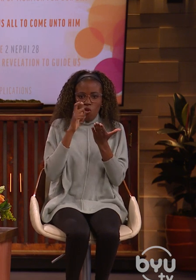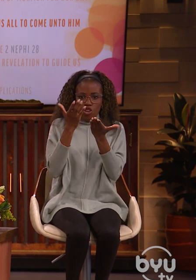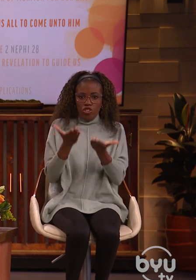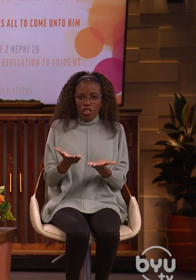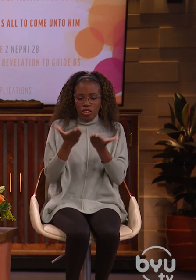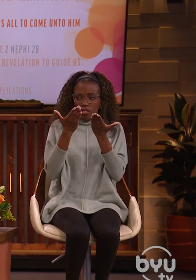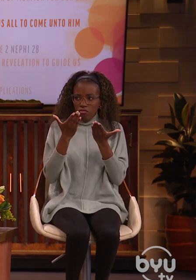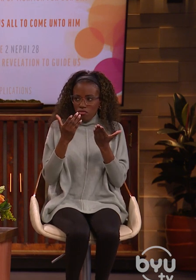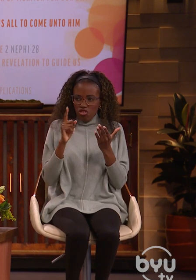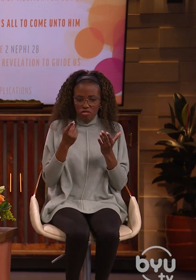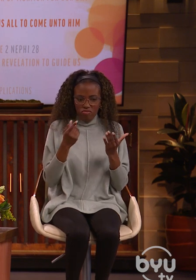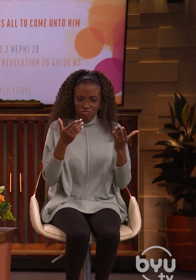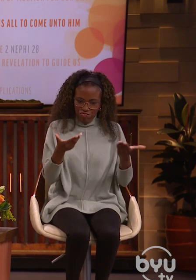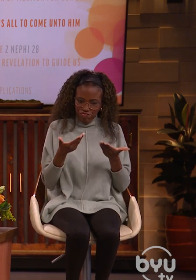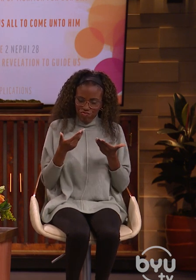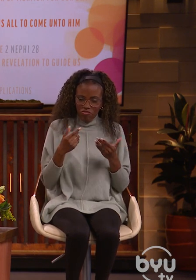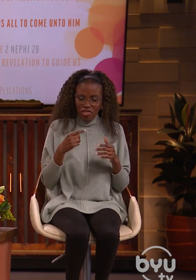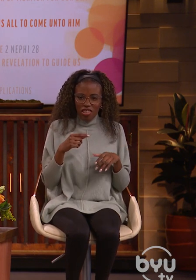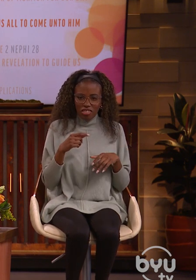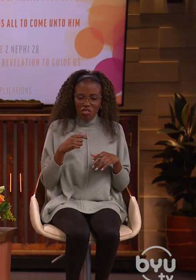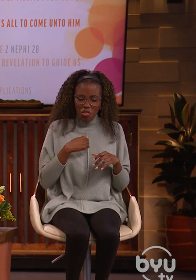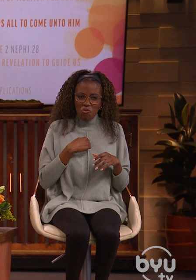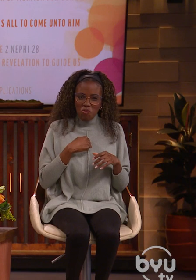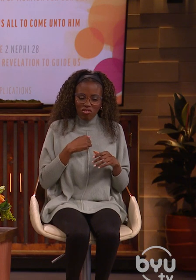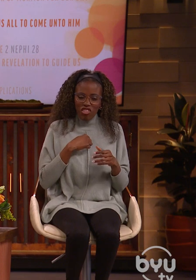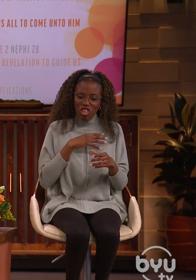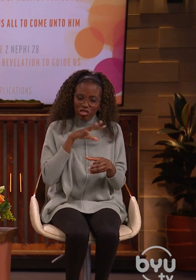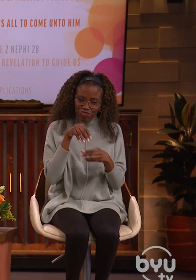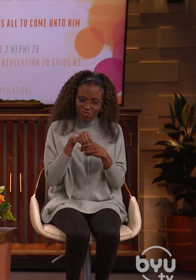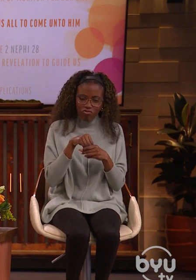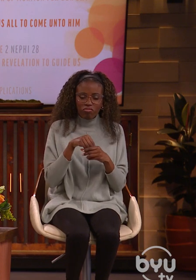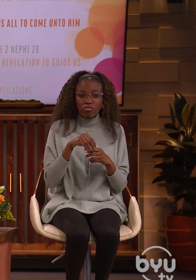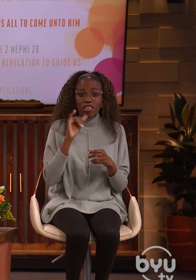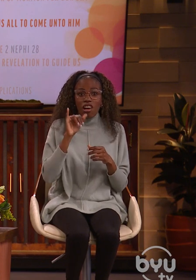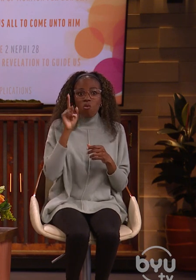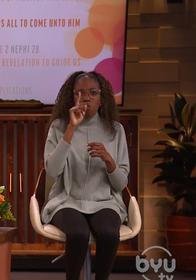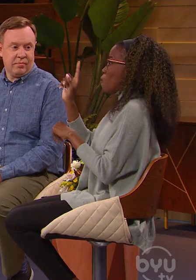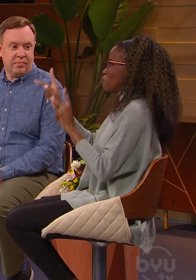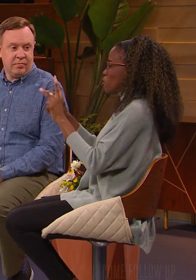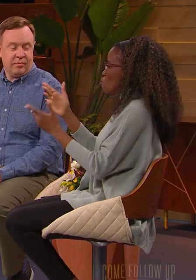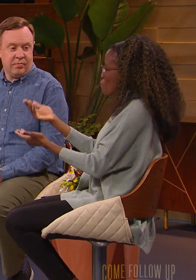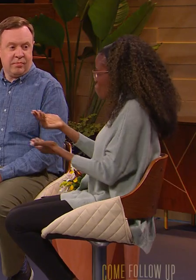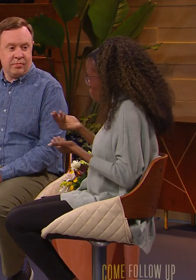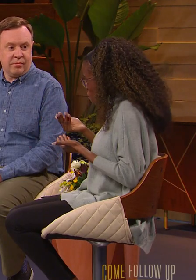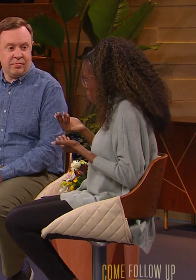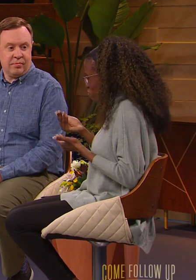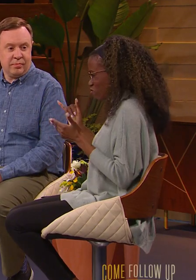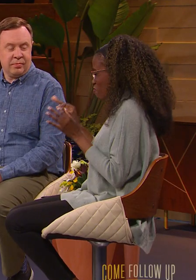regardless of who they are. Everyone is welcome. It felt so inclusive to me, and that's, you know, where people who come into